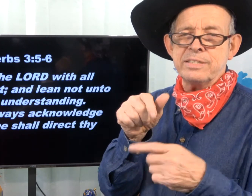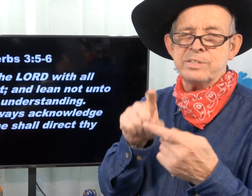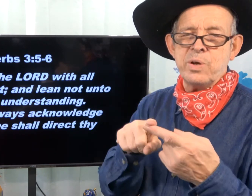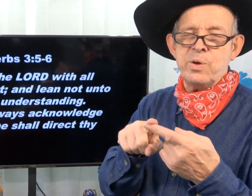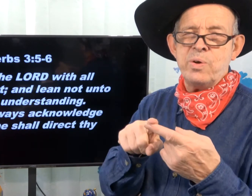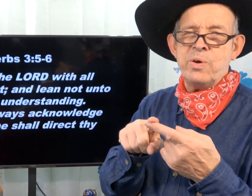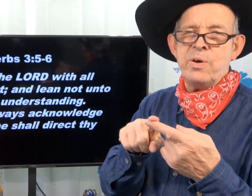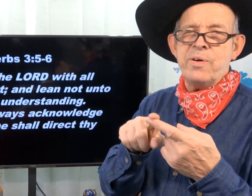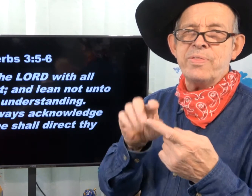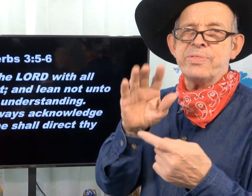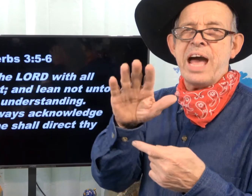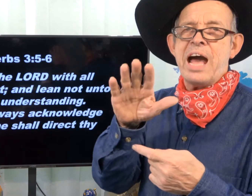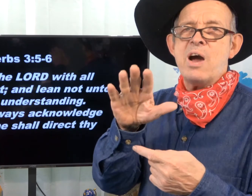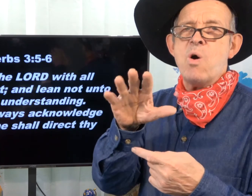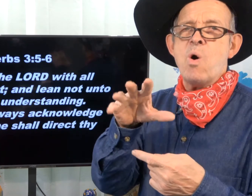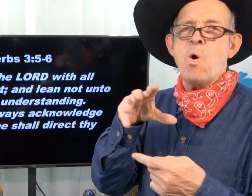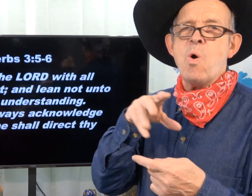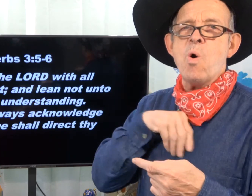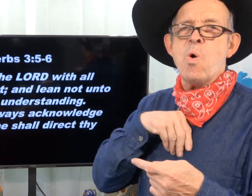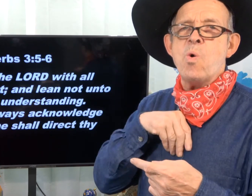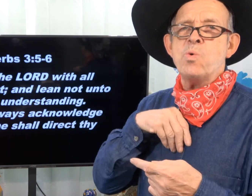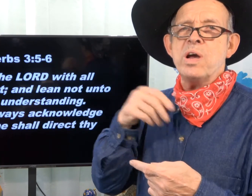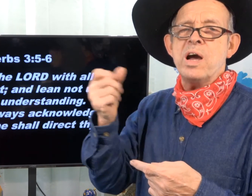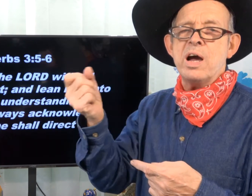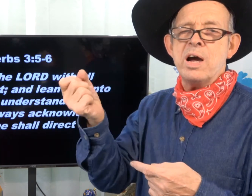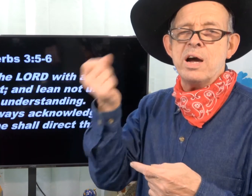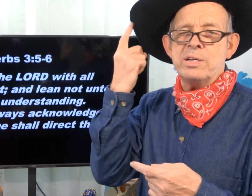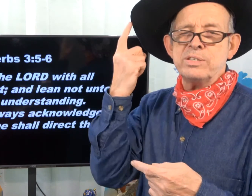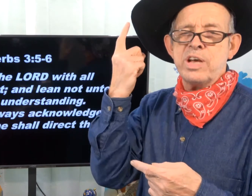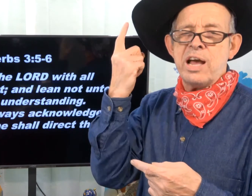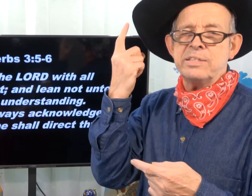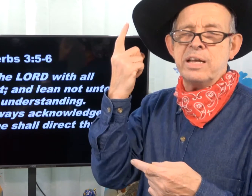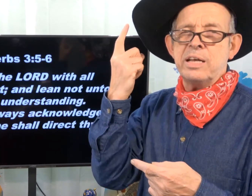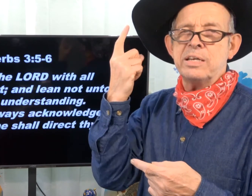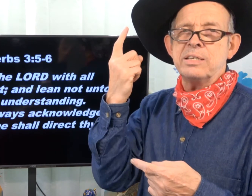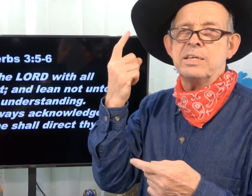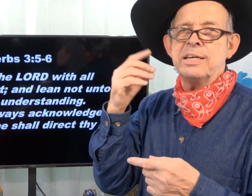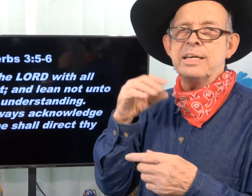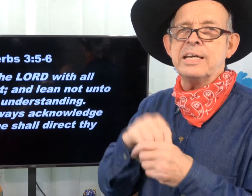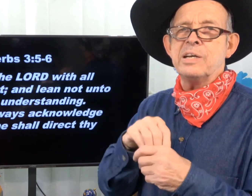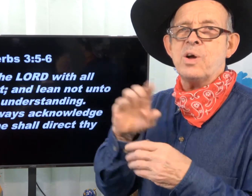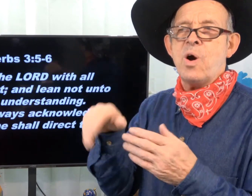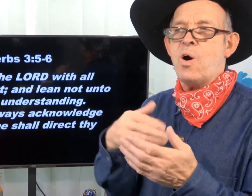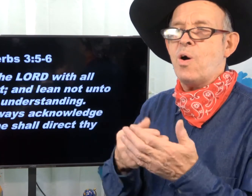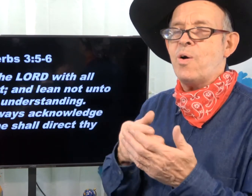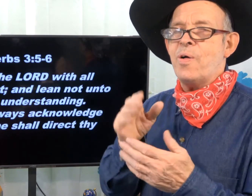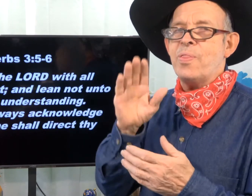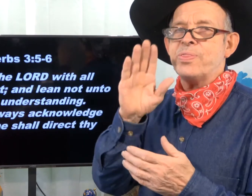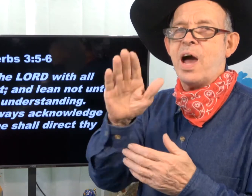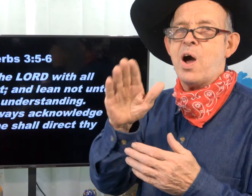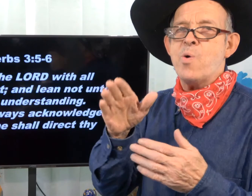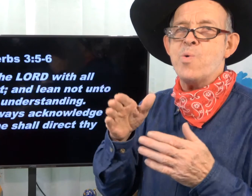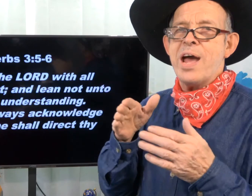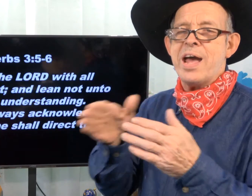into thy own understanding. In all thy